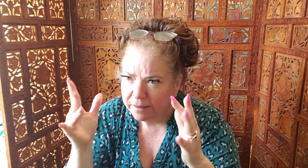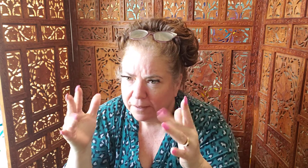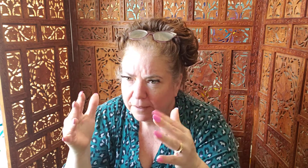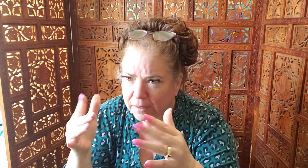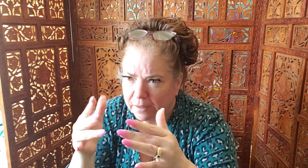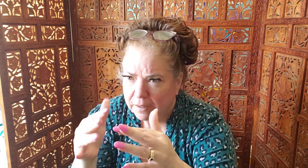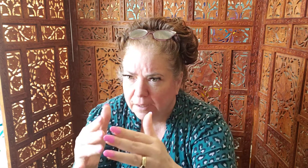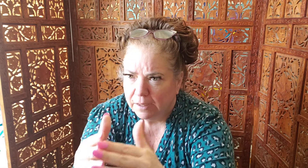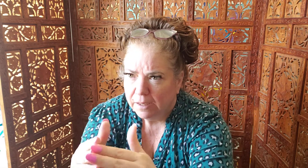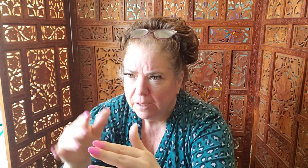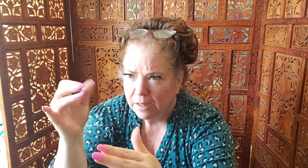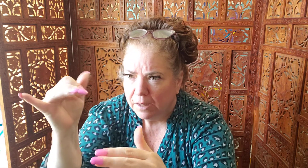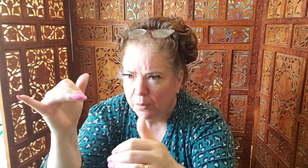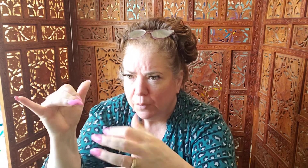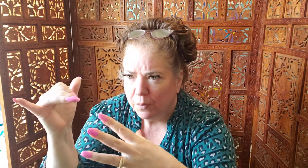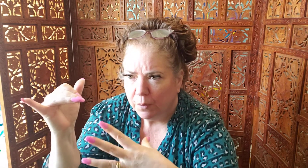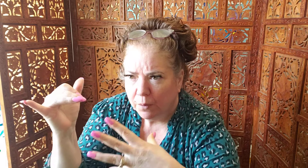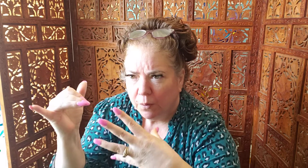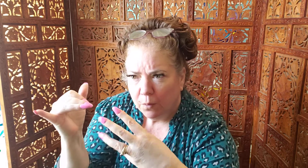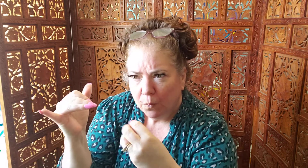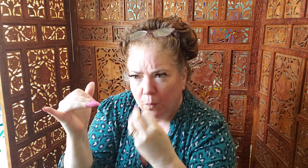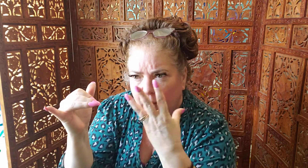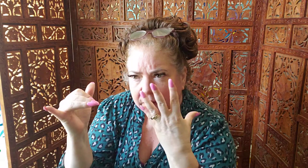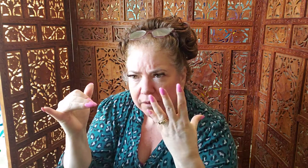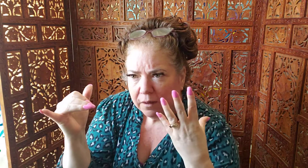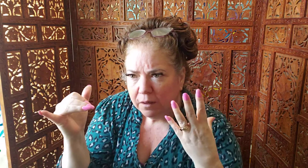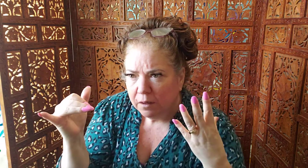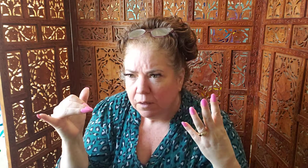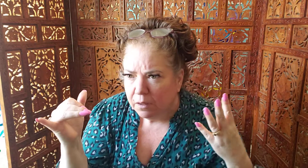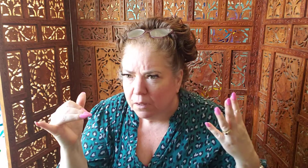Yellow and white. Just blue and yellow and white.